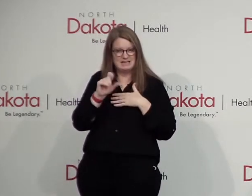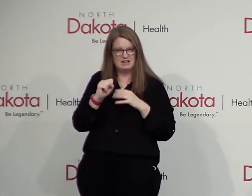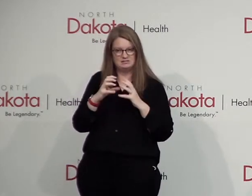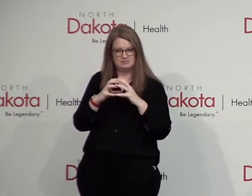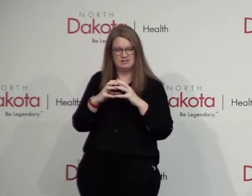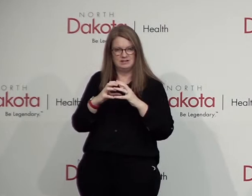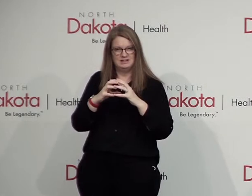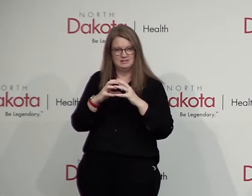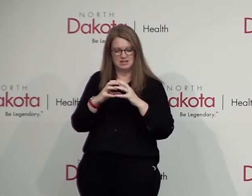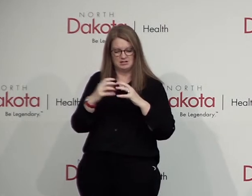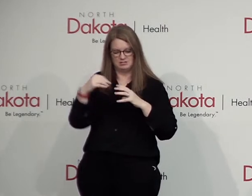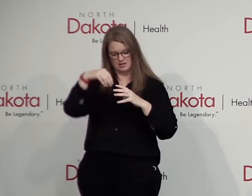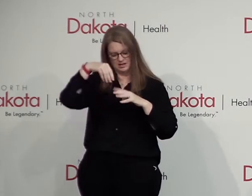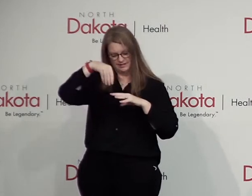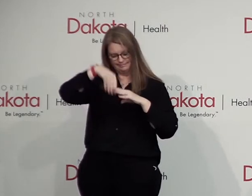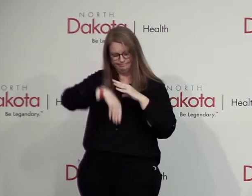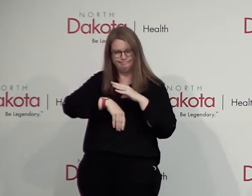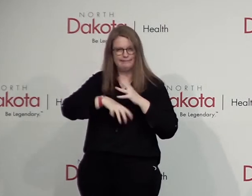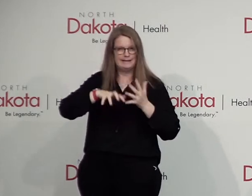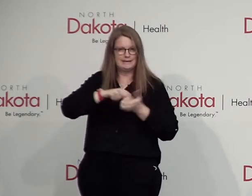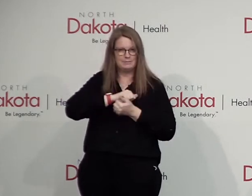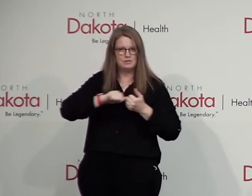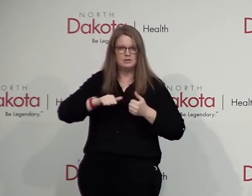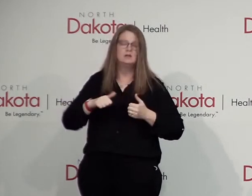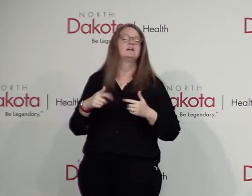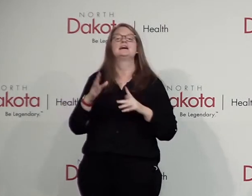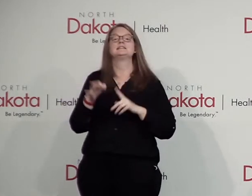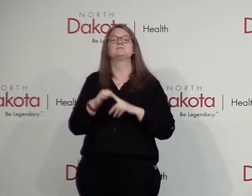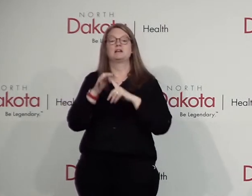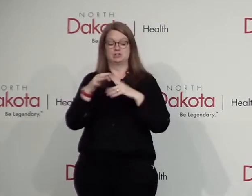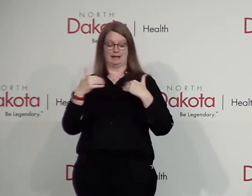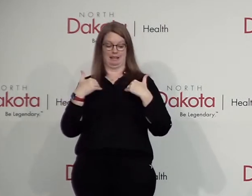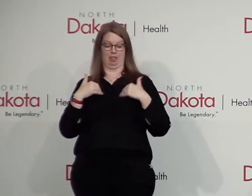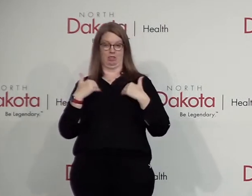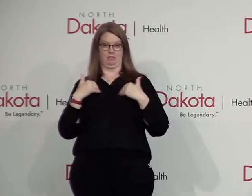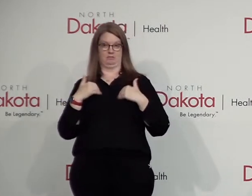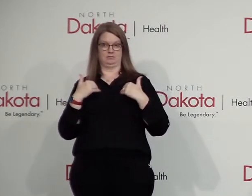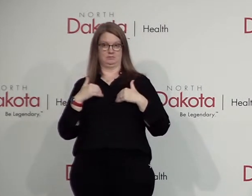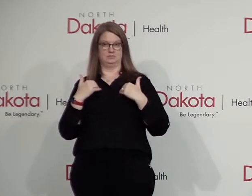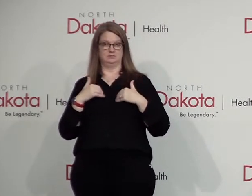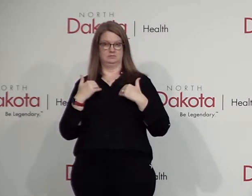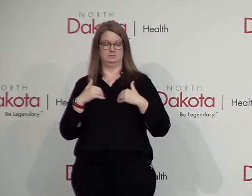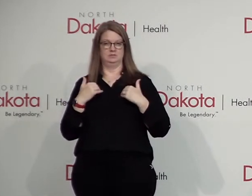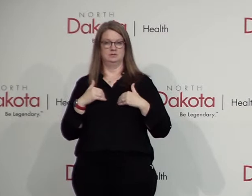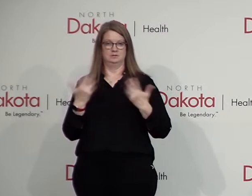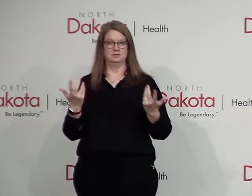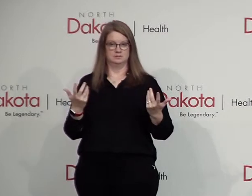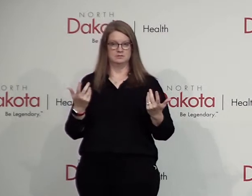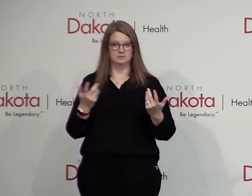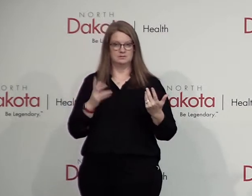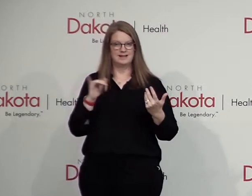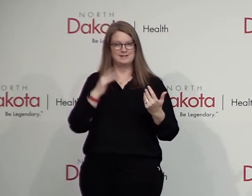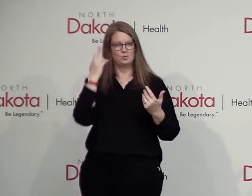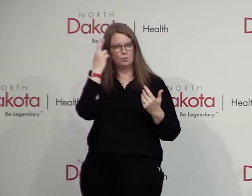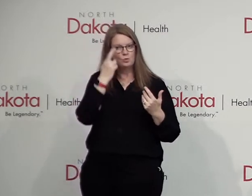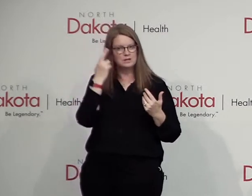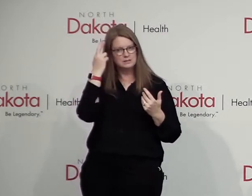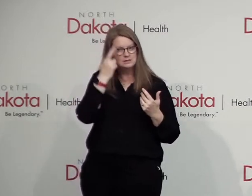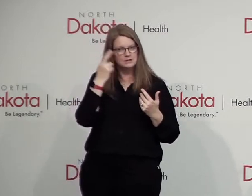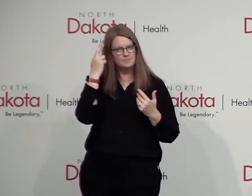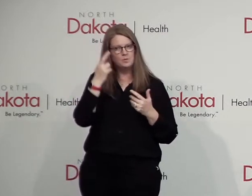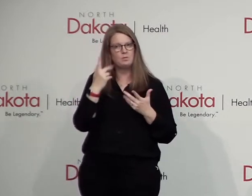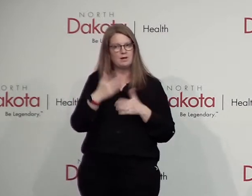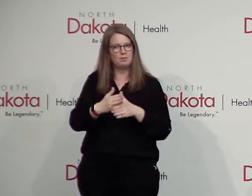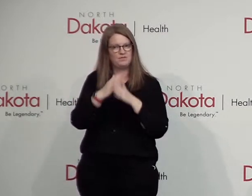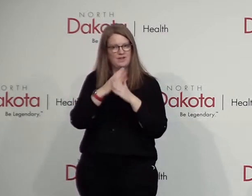in the lungs. It is the best and easiest way to have to keep people from severe disease and death due to influenza. Next,